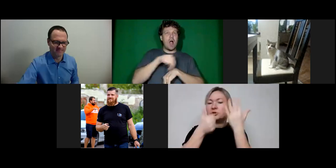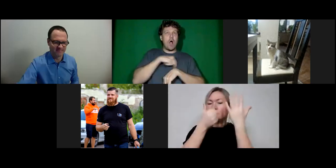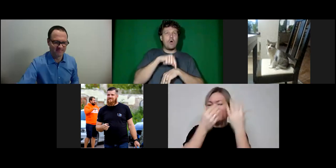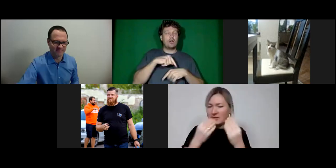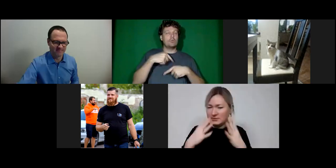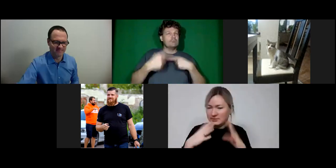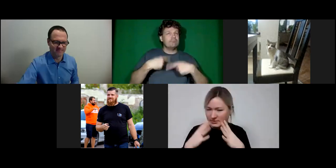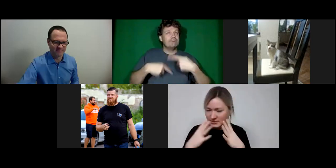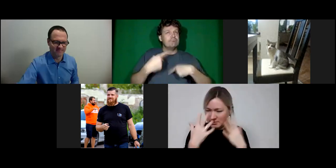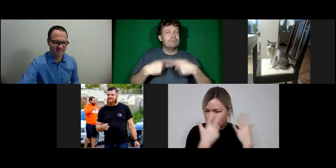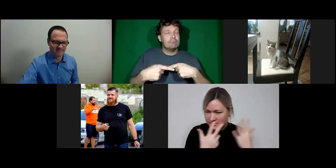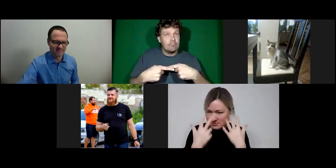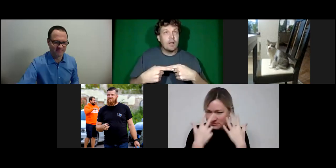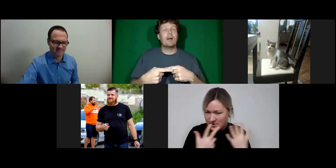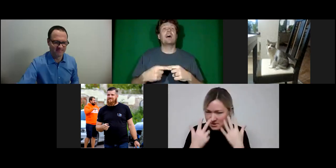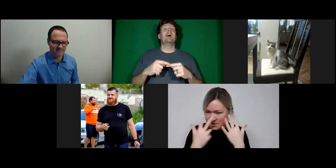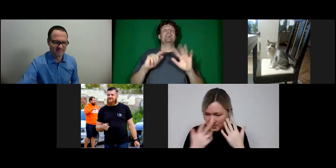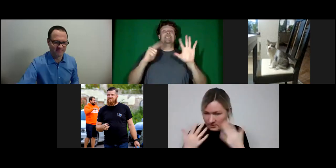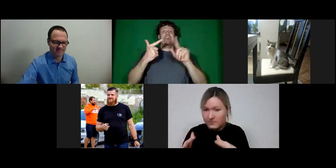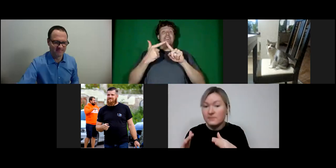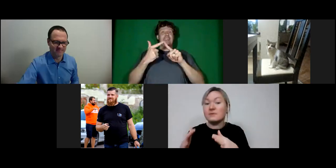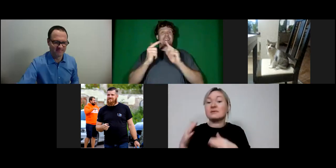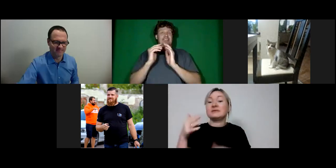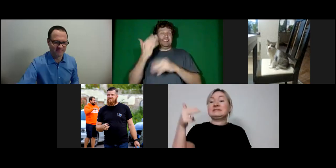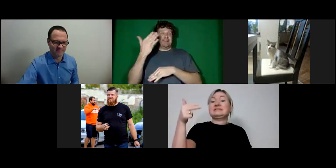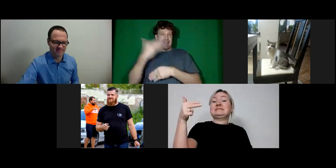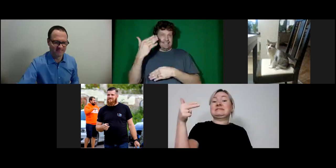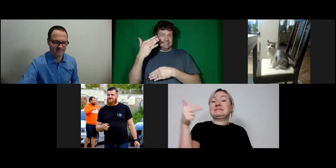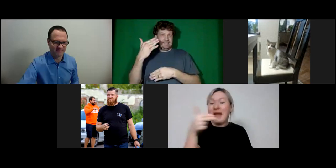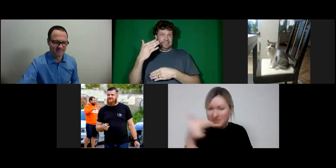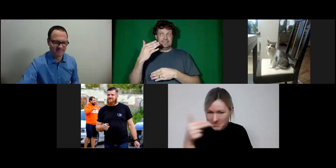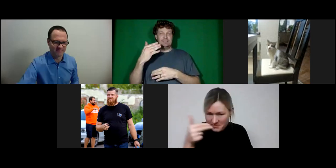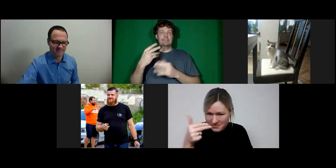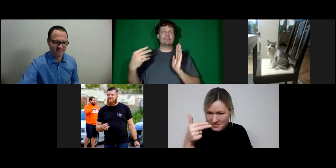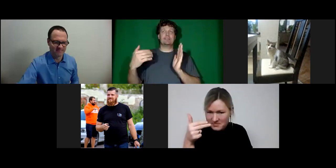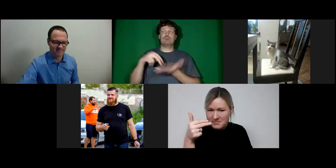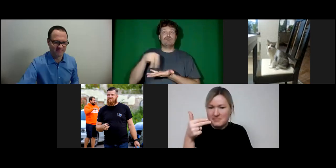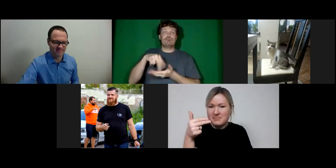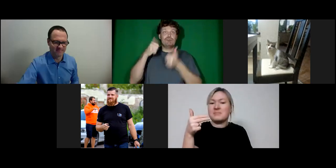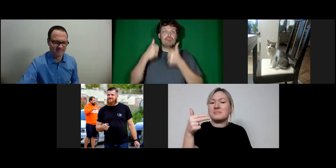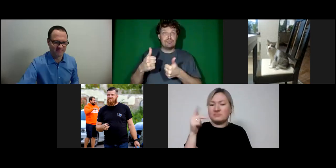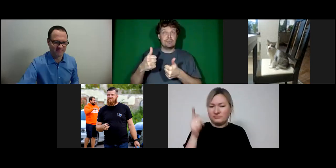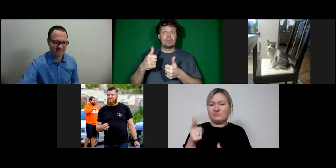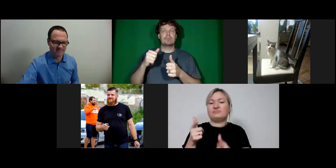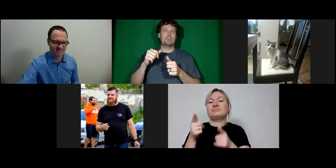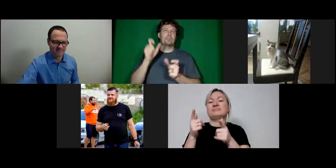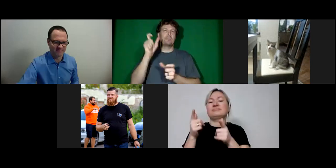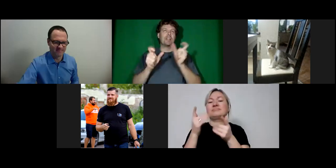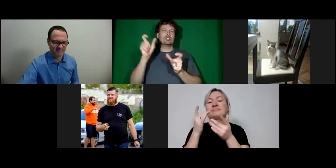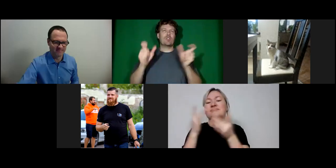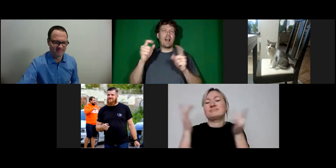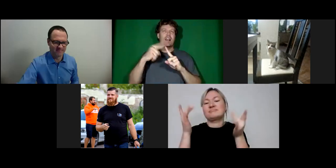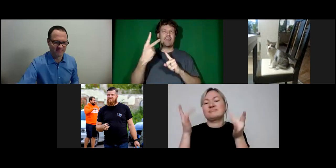Same rhythm, 6 days of training, 8 hours a day, and on day seven, the TV show